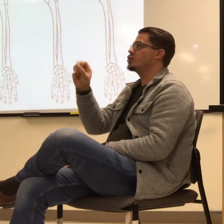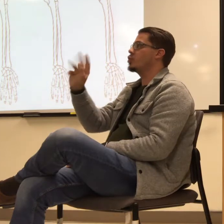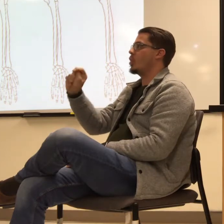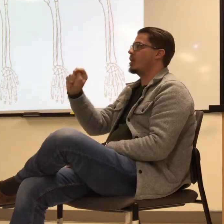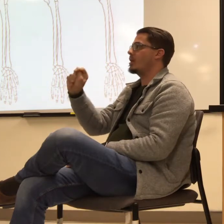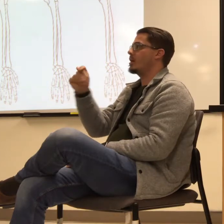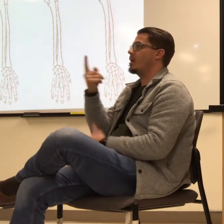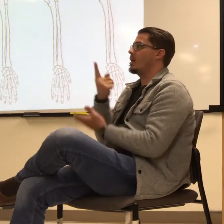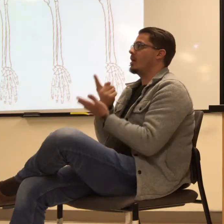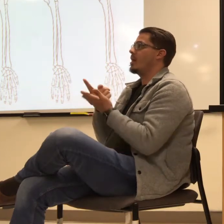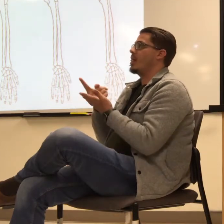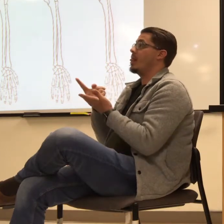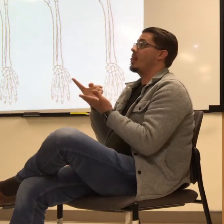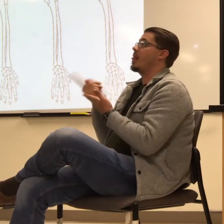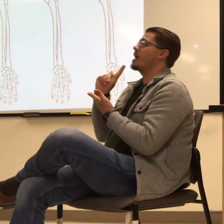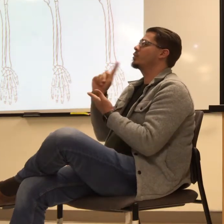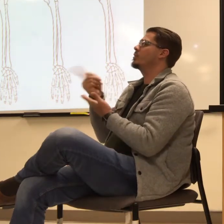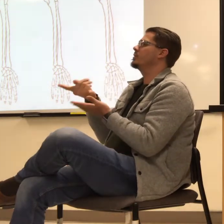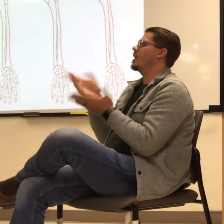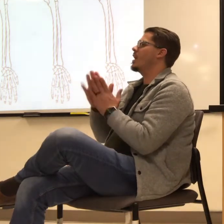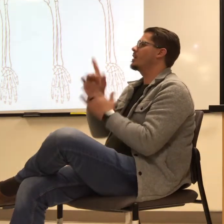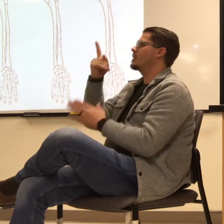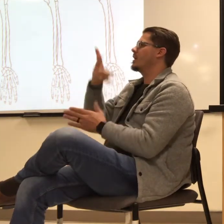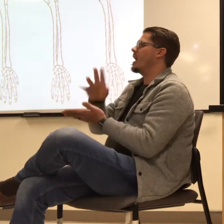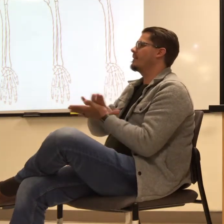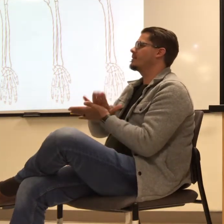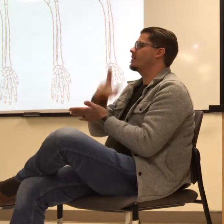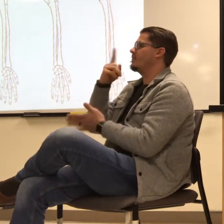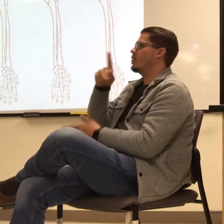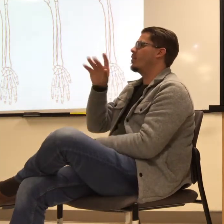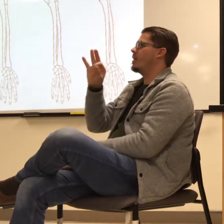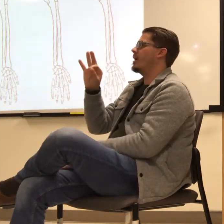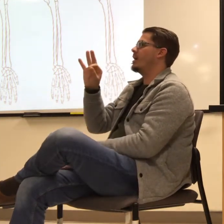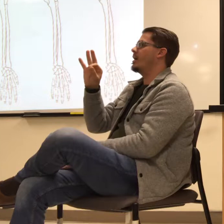Last week I asked a half sheet question for FDS.